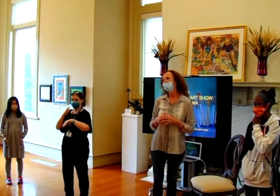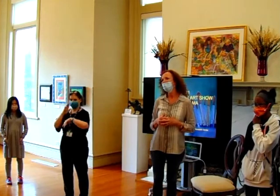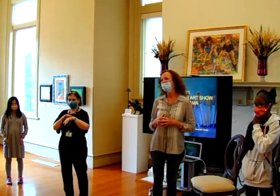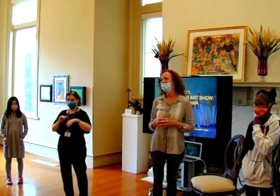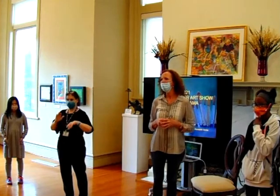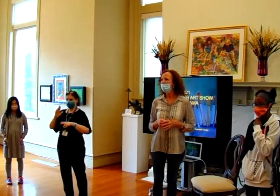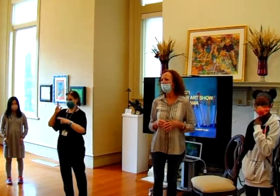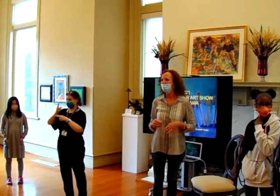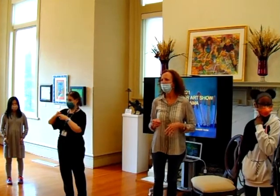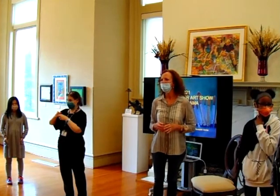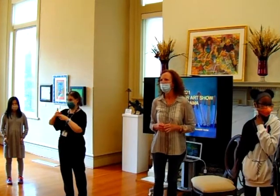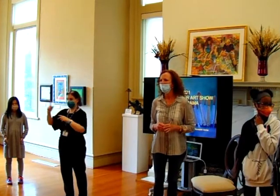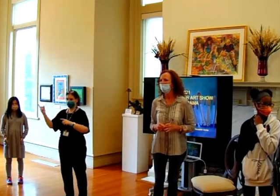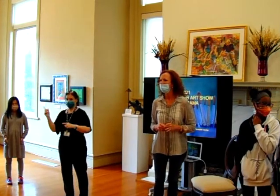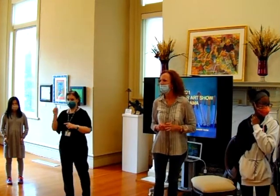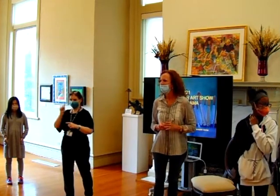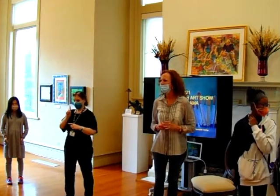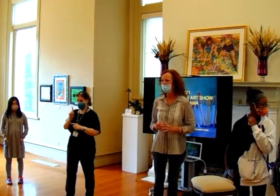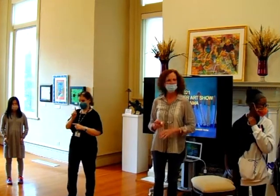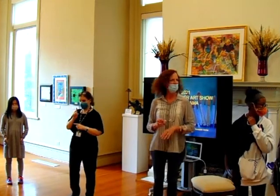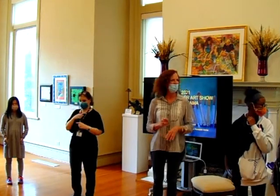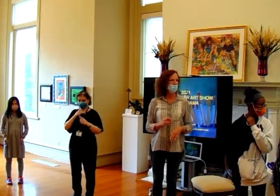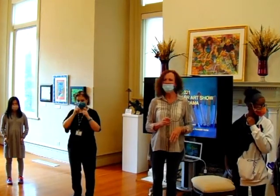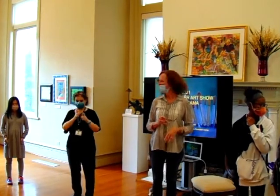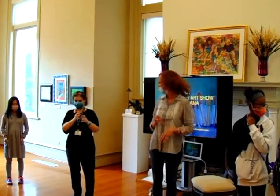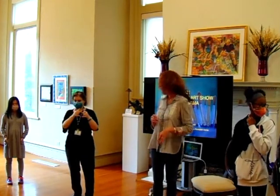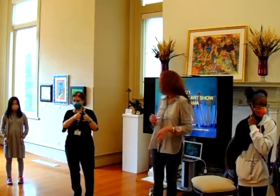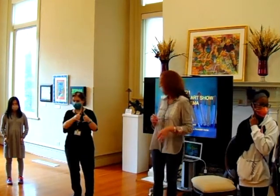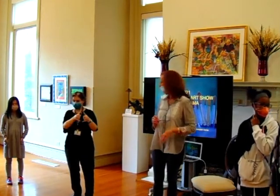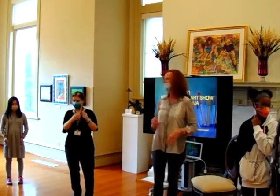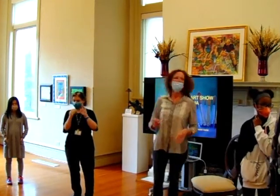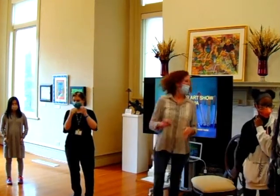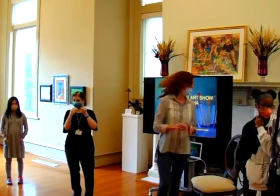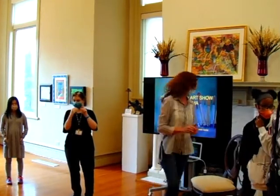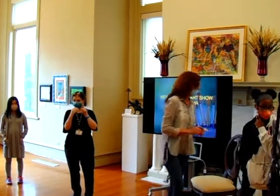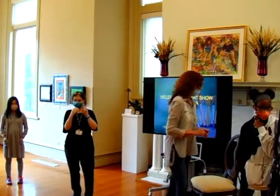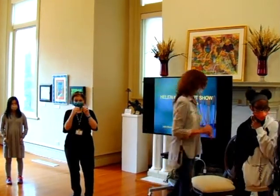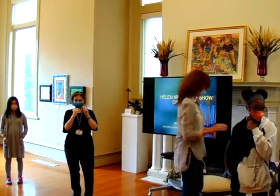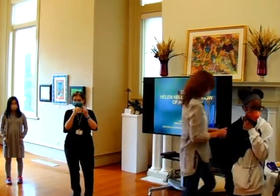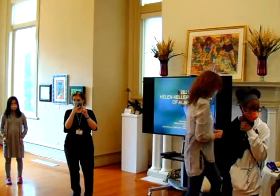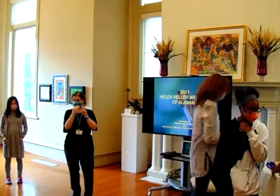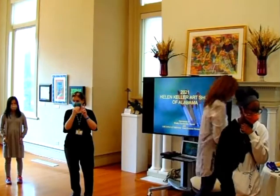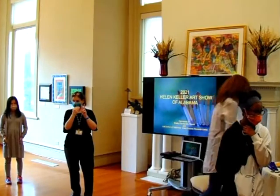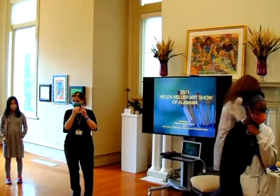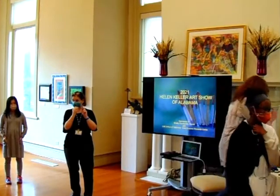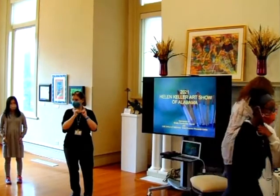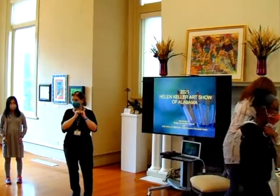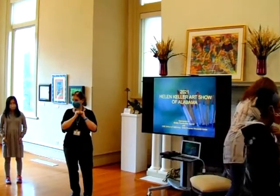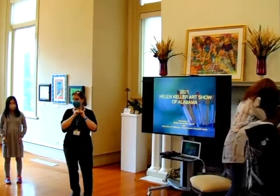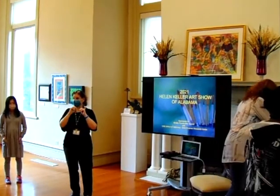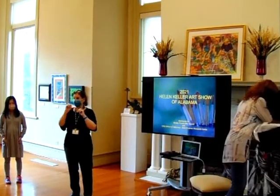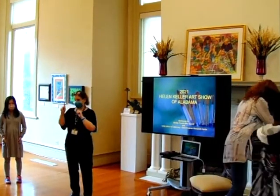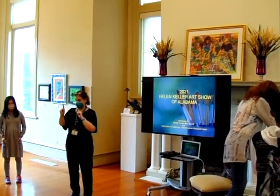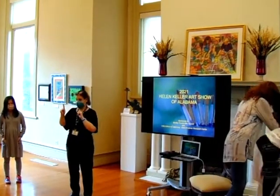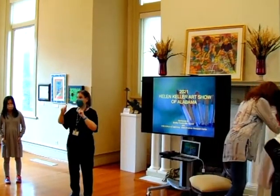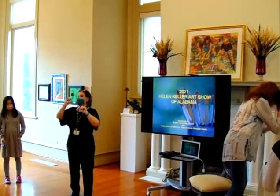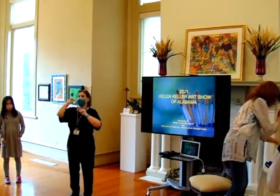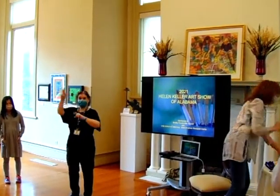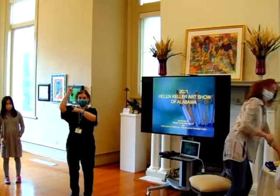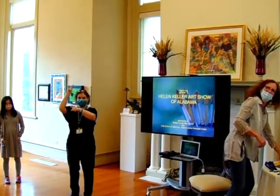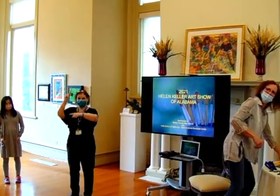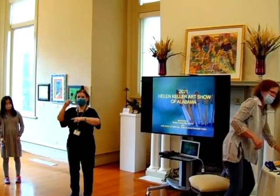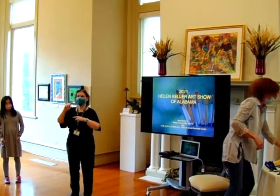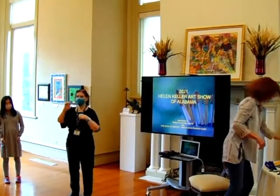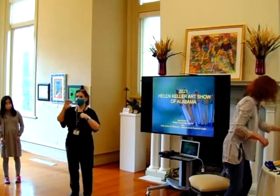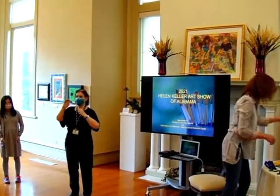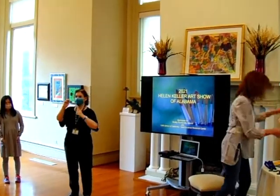you're going to come up and receive your award. Is that okay? Yes. Okay. We'll start, as a matter of fact, Miss